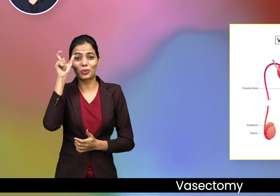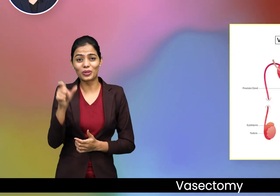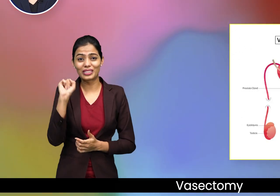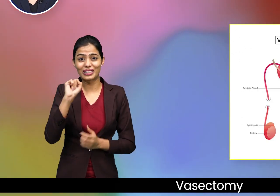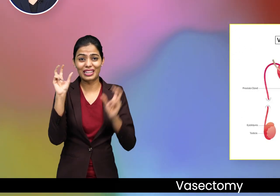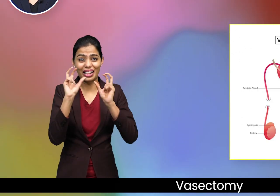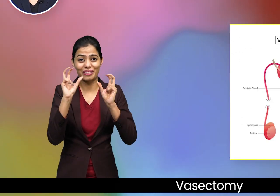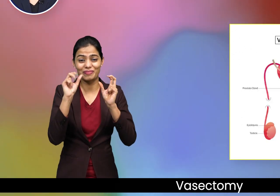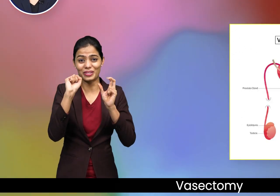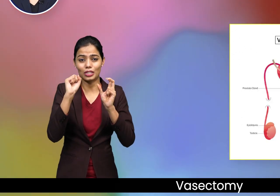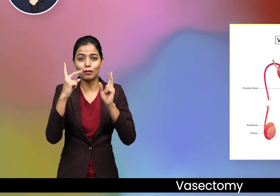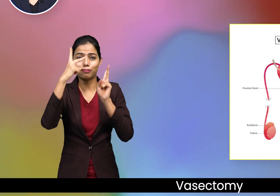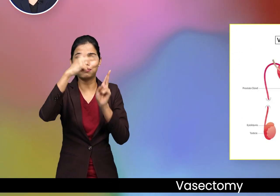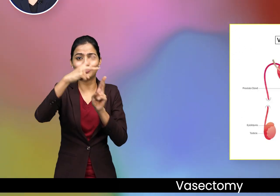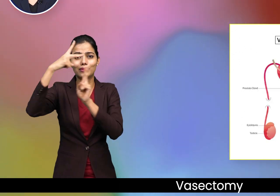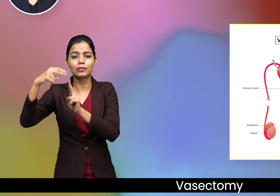vasectomy,